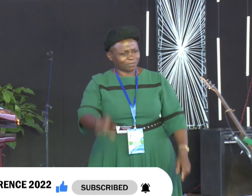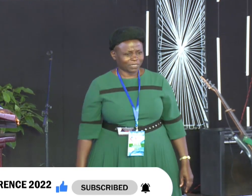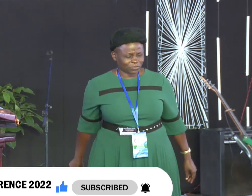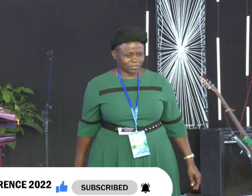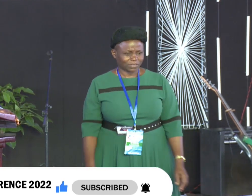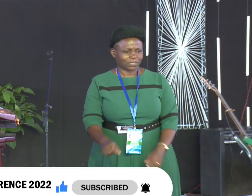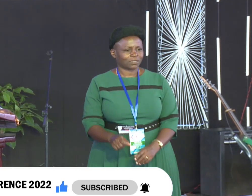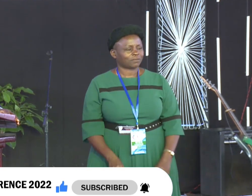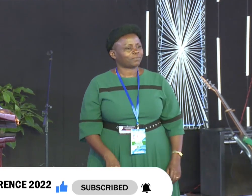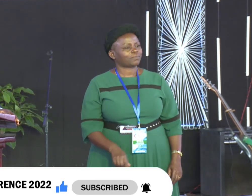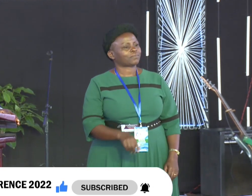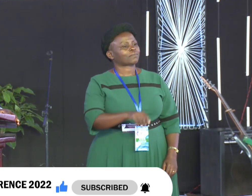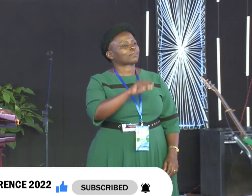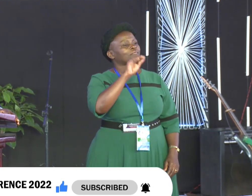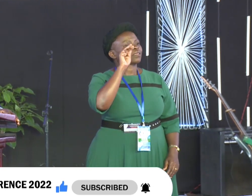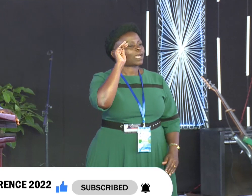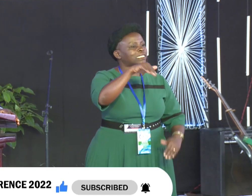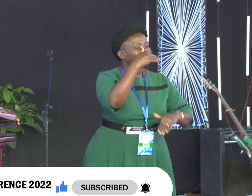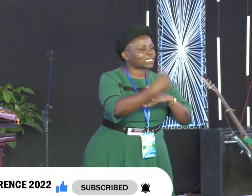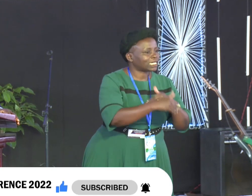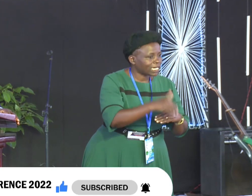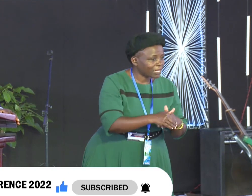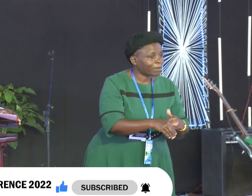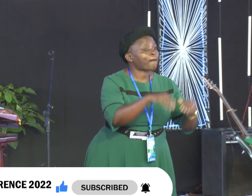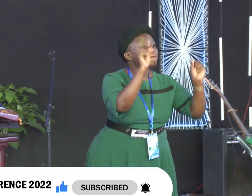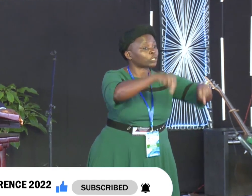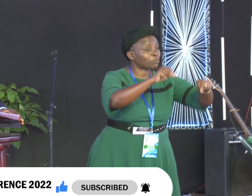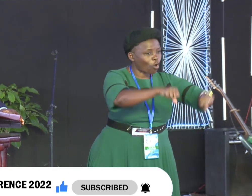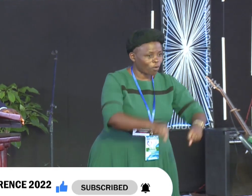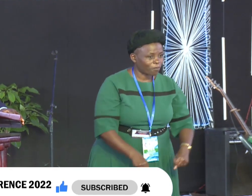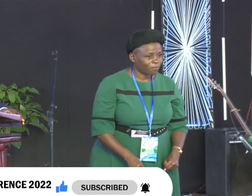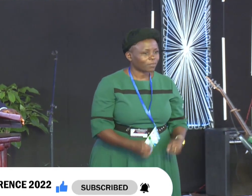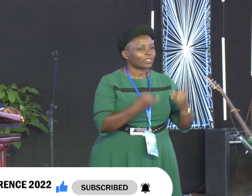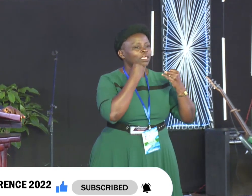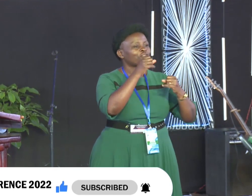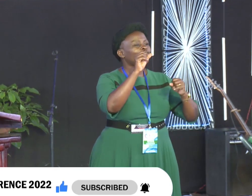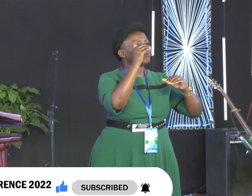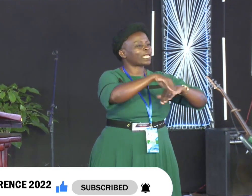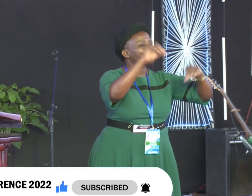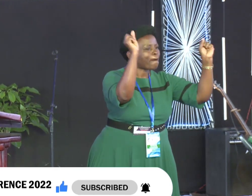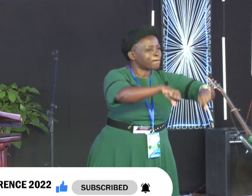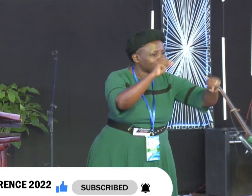Very different. Tell your neighbor it is possible. It is